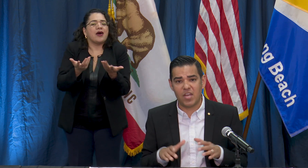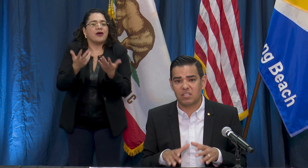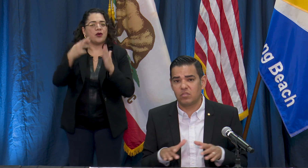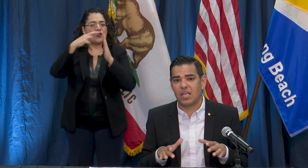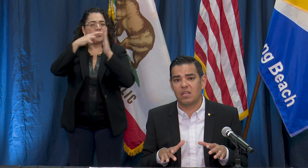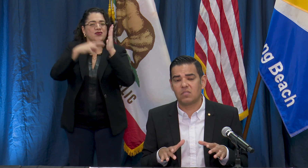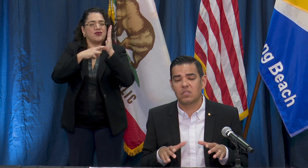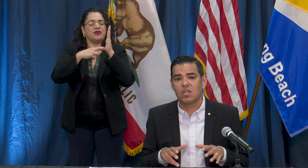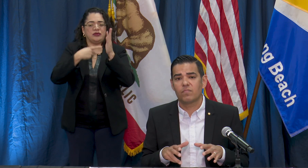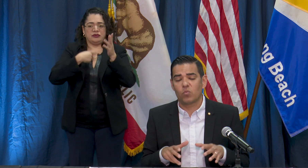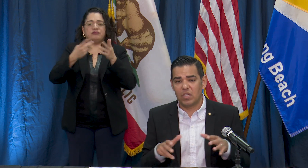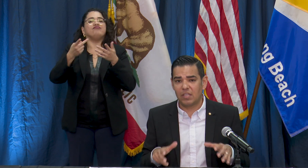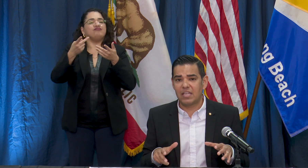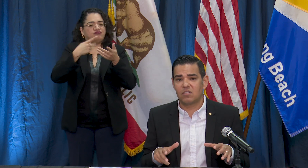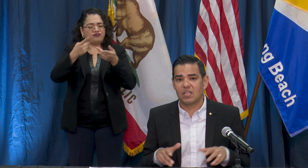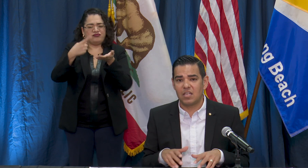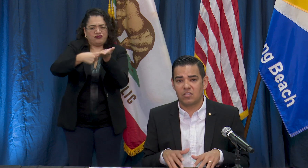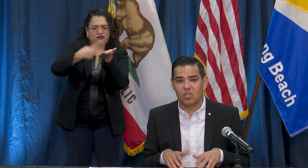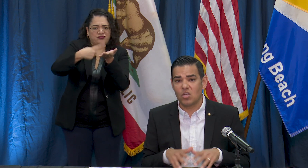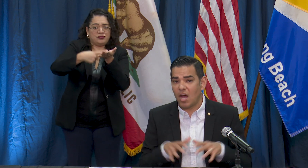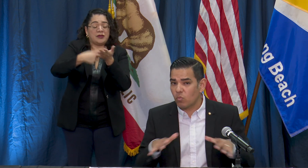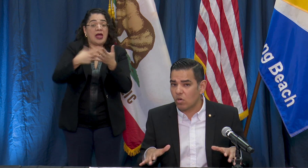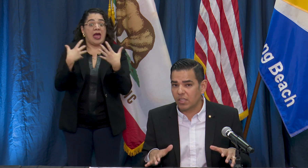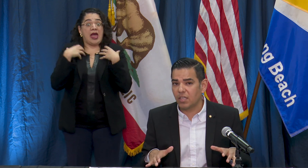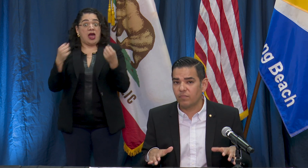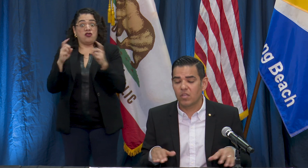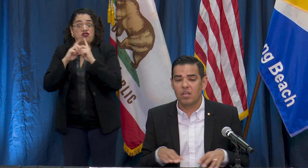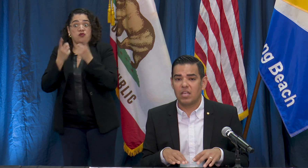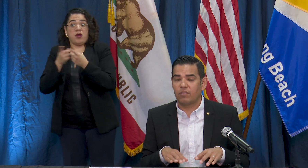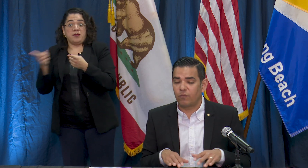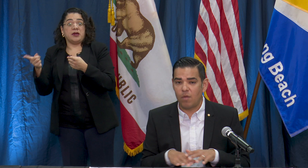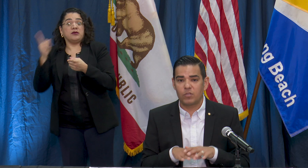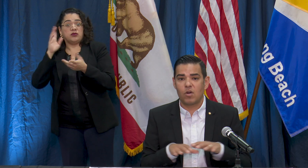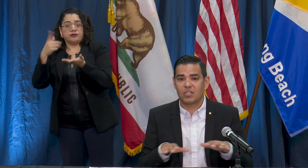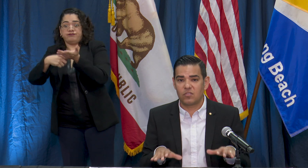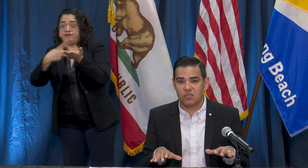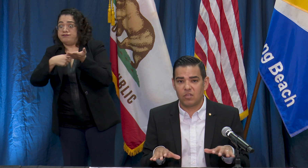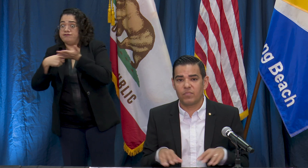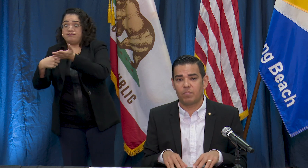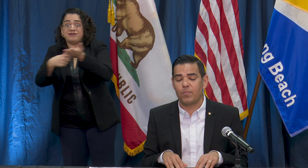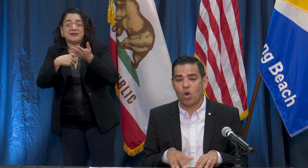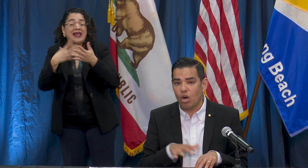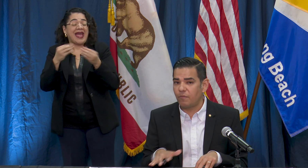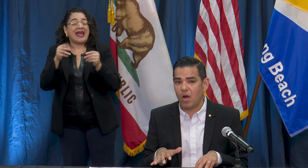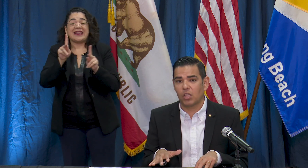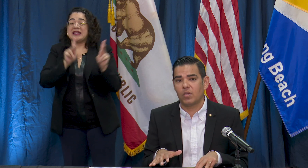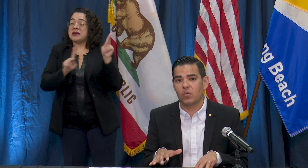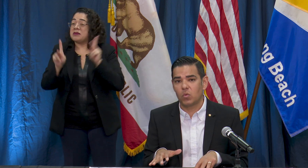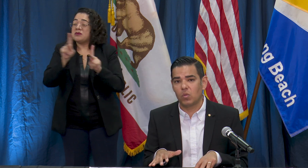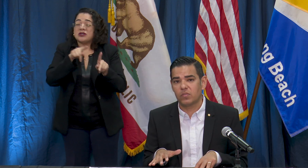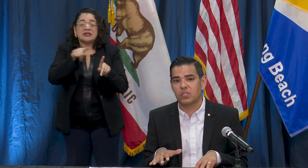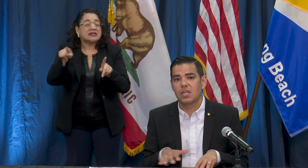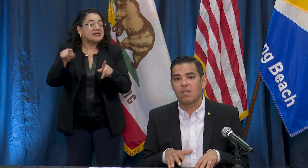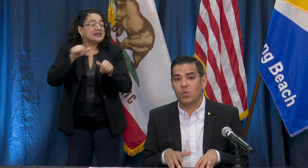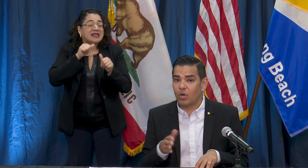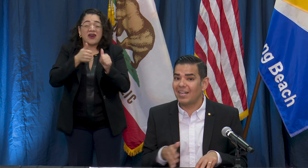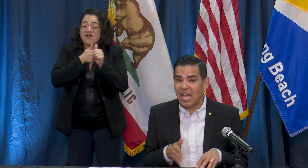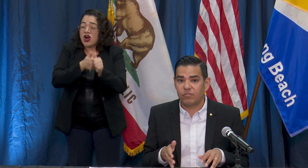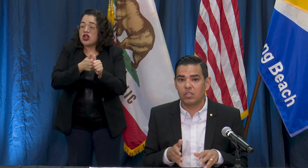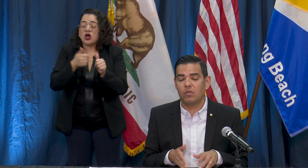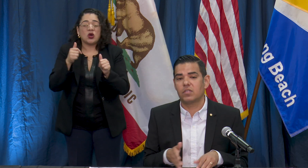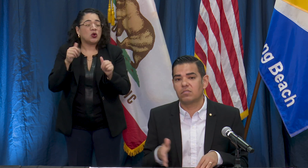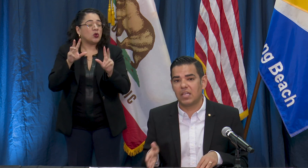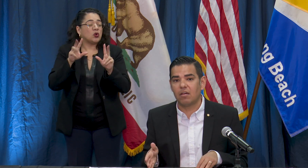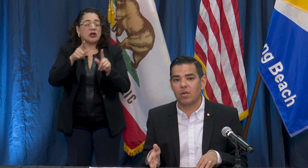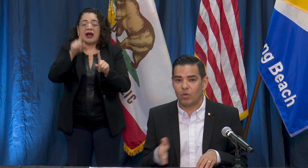department in the next few days realizes that it's not working as a farmers market system, that people aren't following the rules, then we're going to